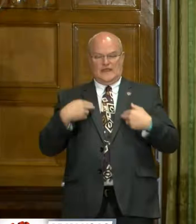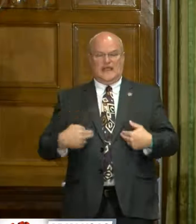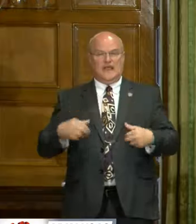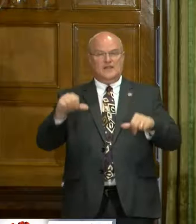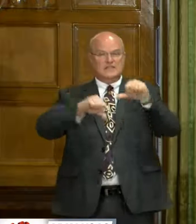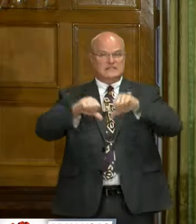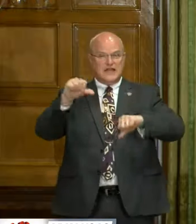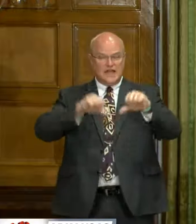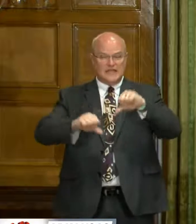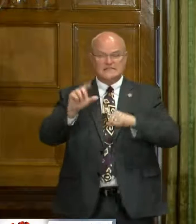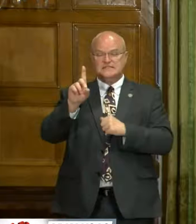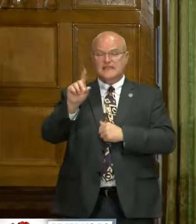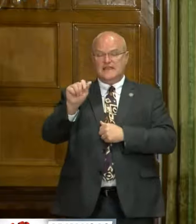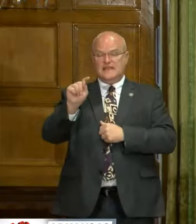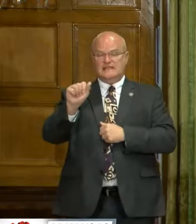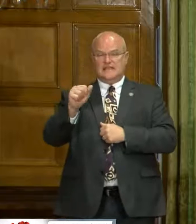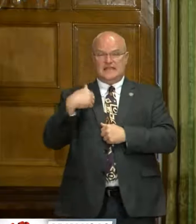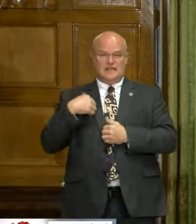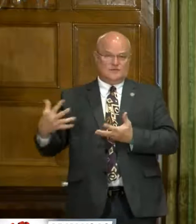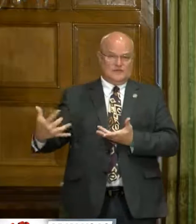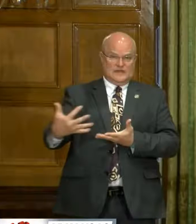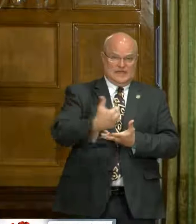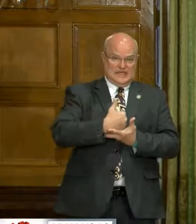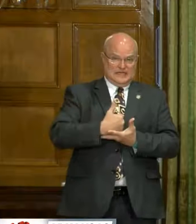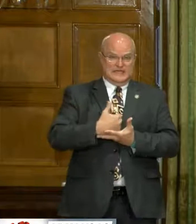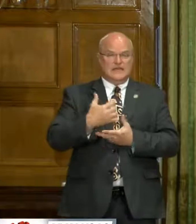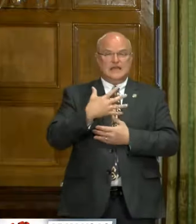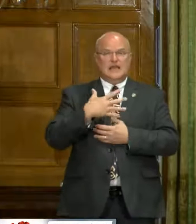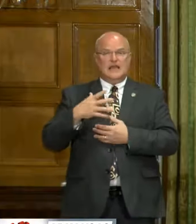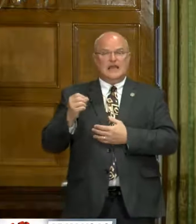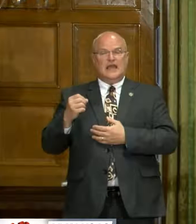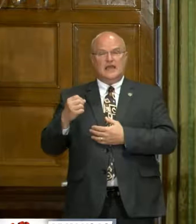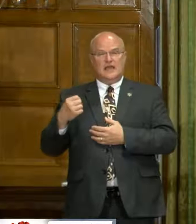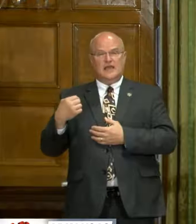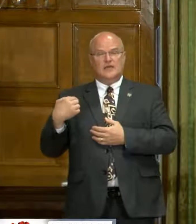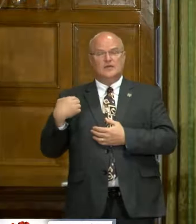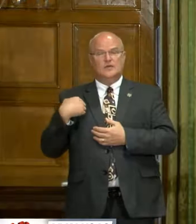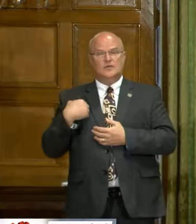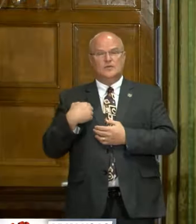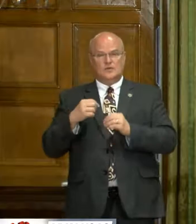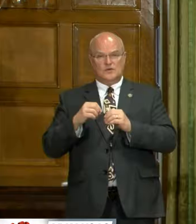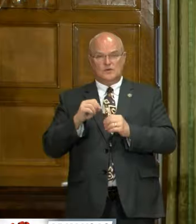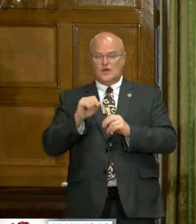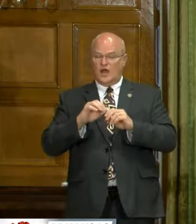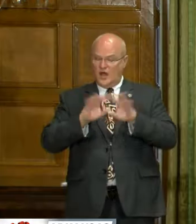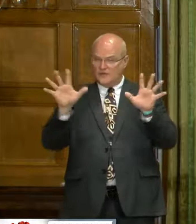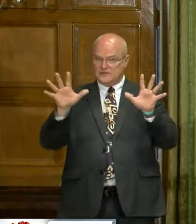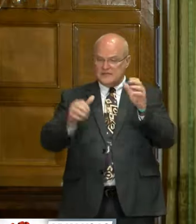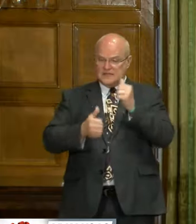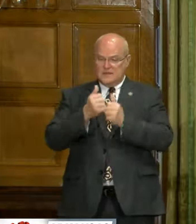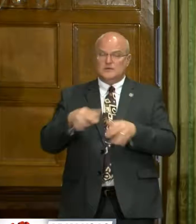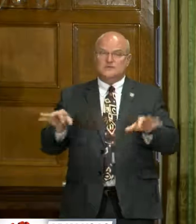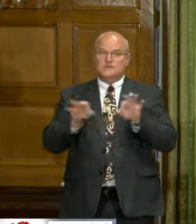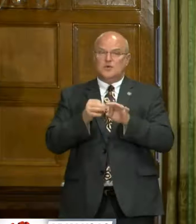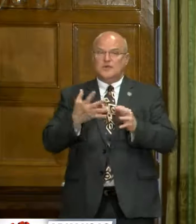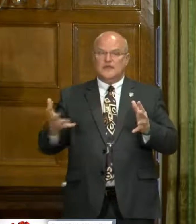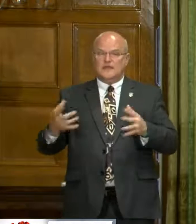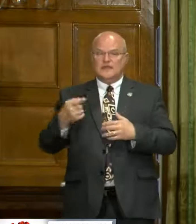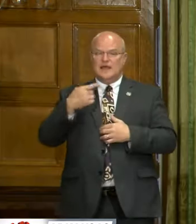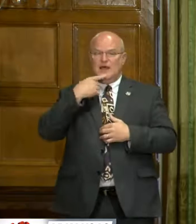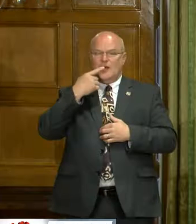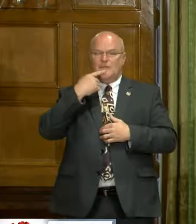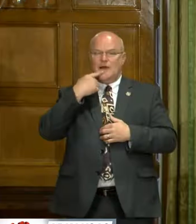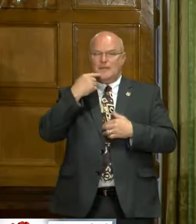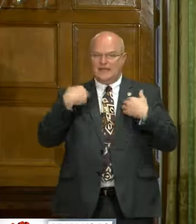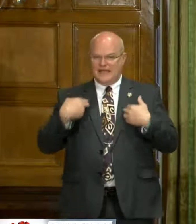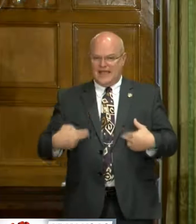health science and the data that we have. And you know, we obviously the most important thing is public